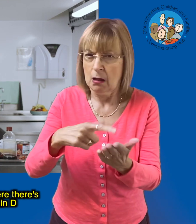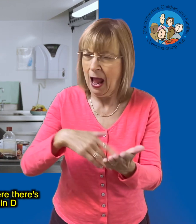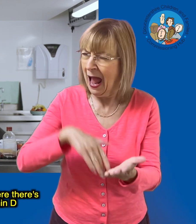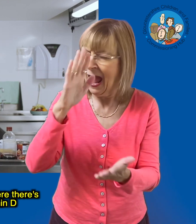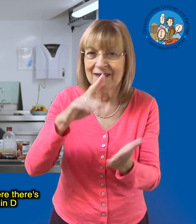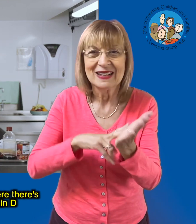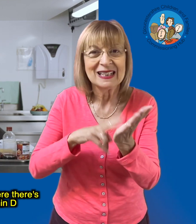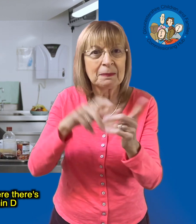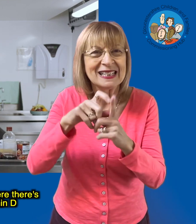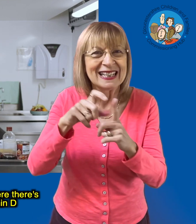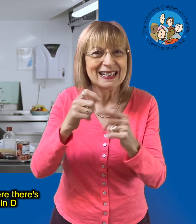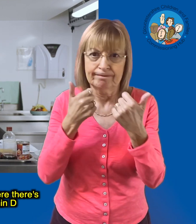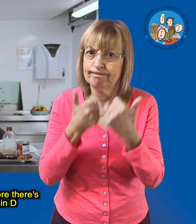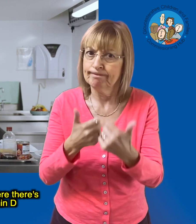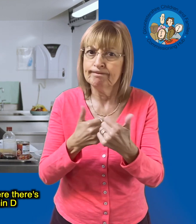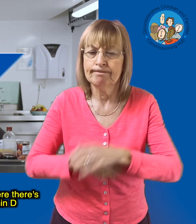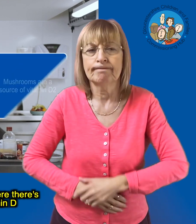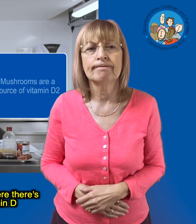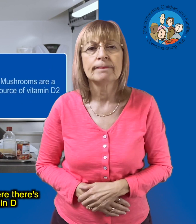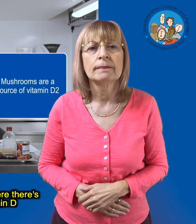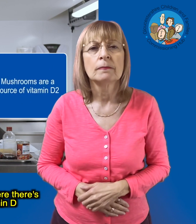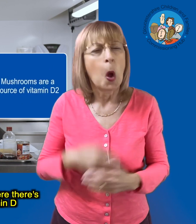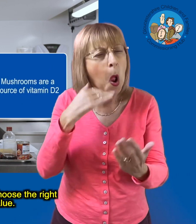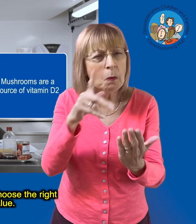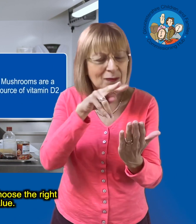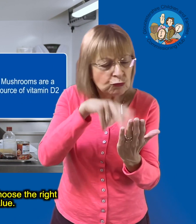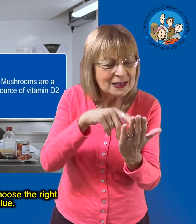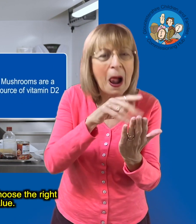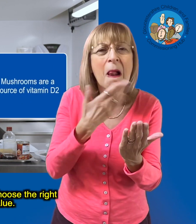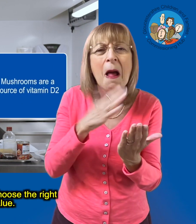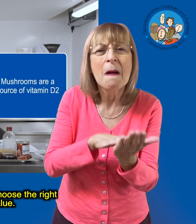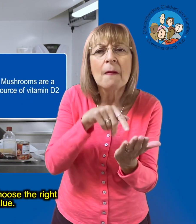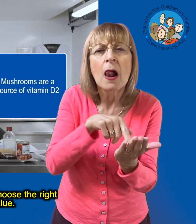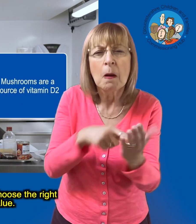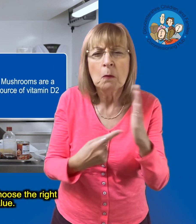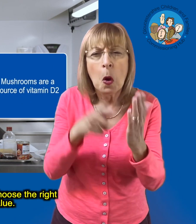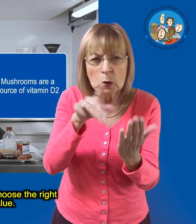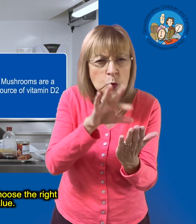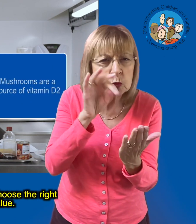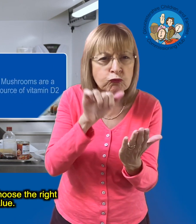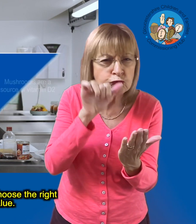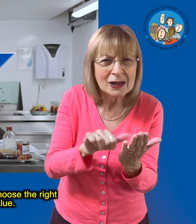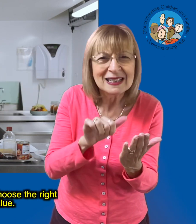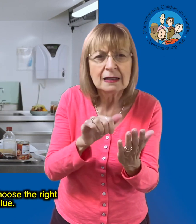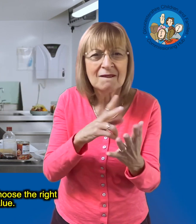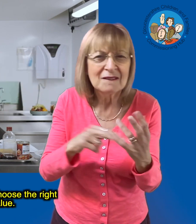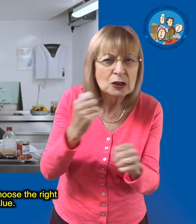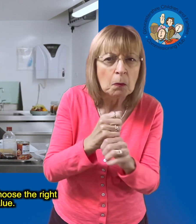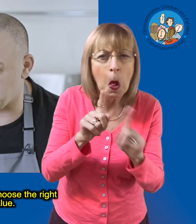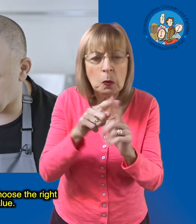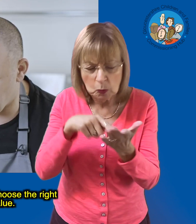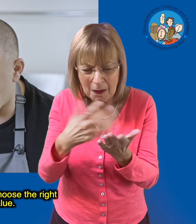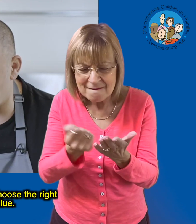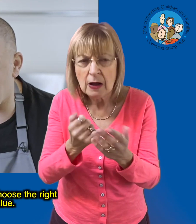it says here, there's a sticker on this one that says high in vitamin D. So always read your labels, because that helps you choose the right vegetables